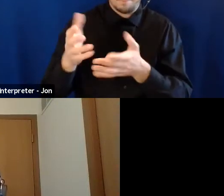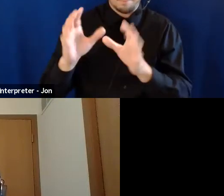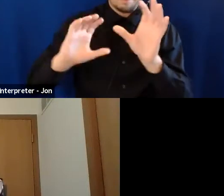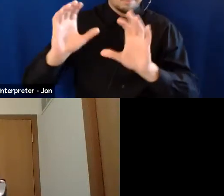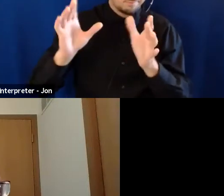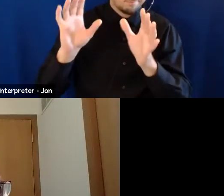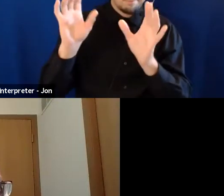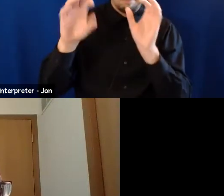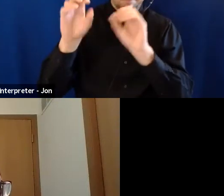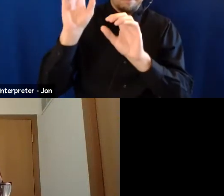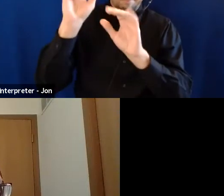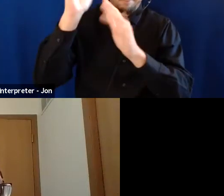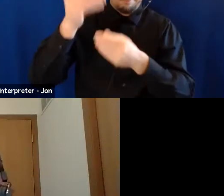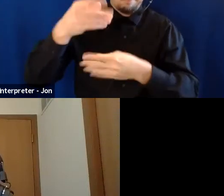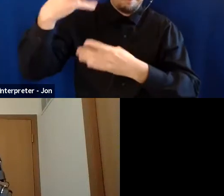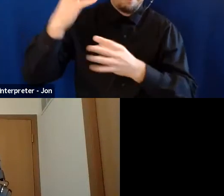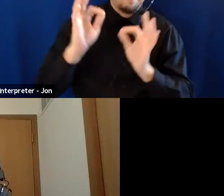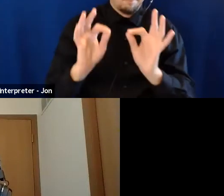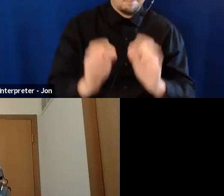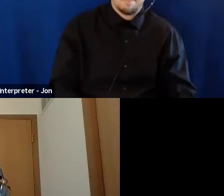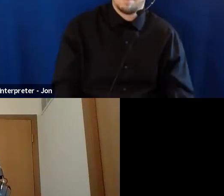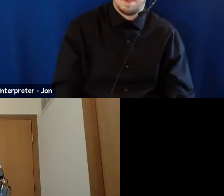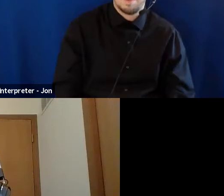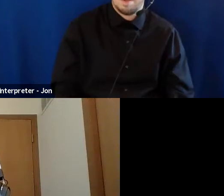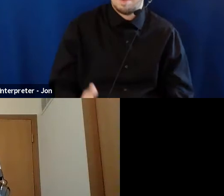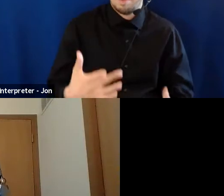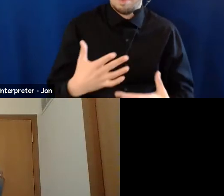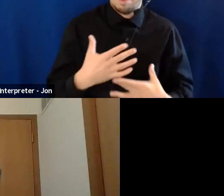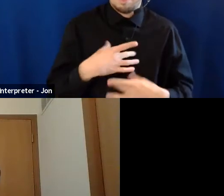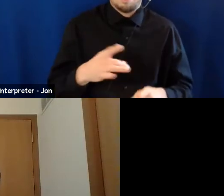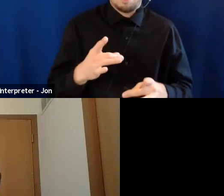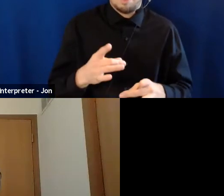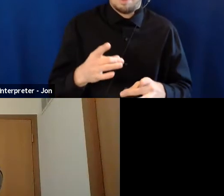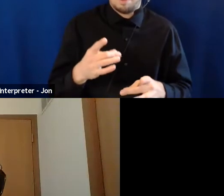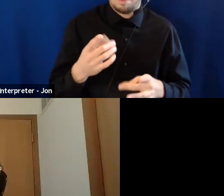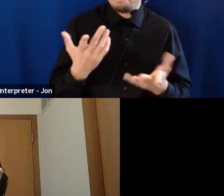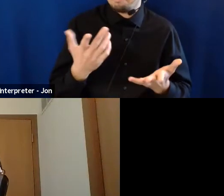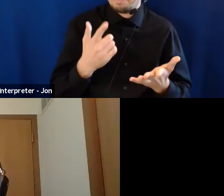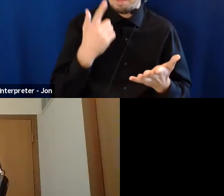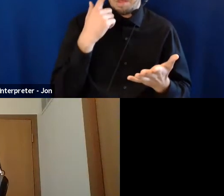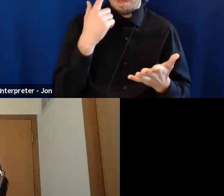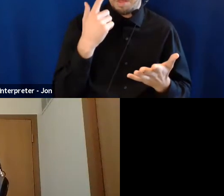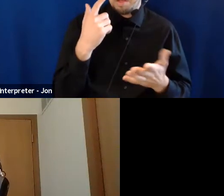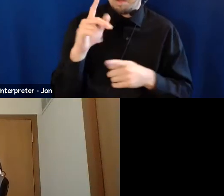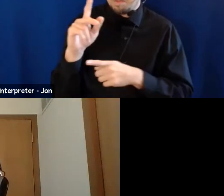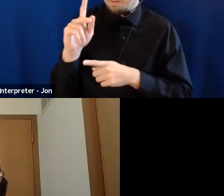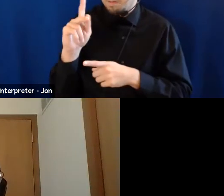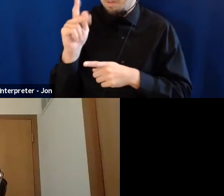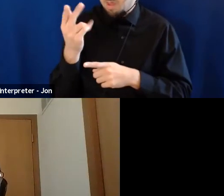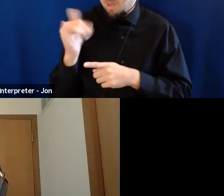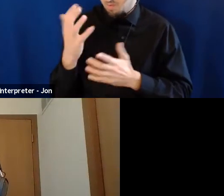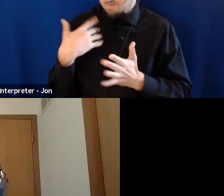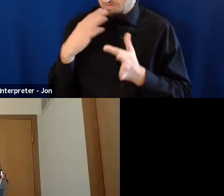today. It should be interesting. And I don't know if there's anything else that Kathy wants me to say,